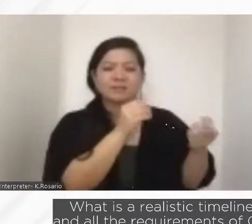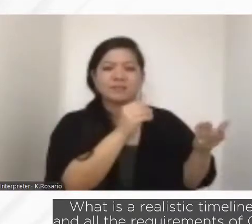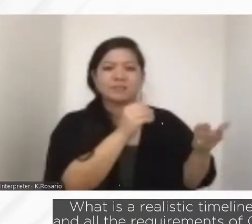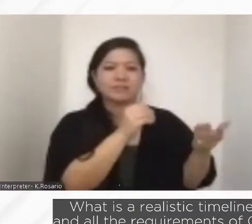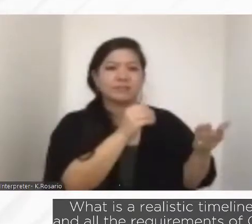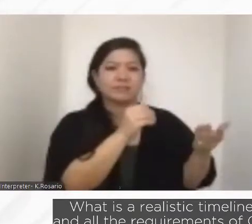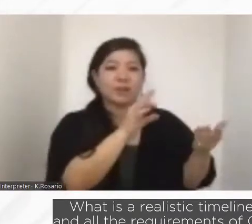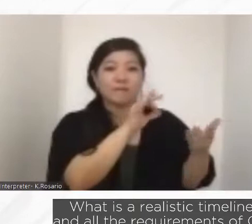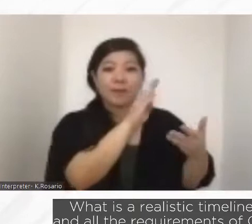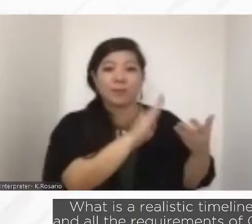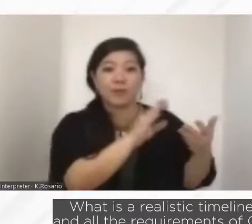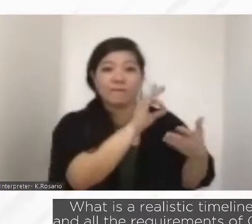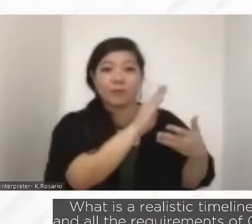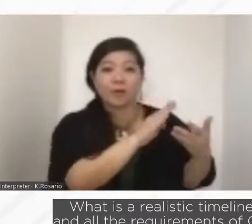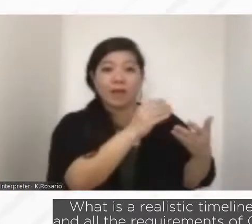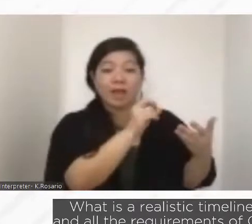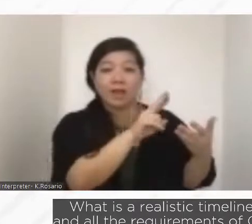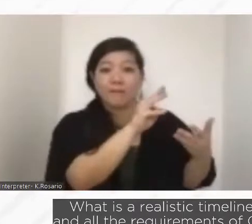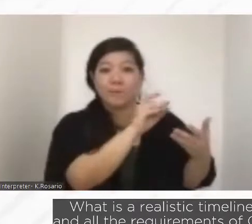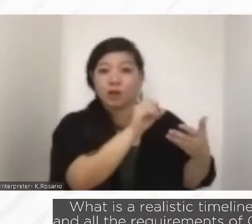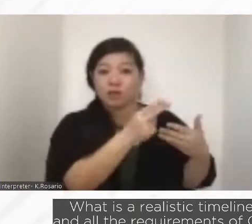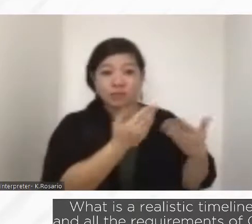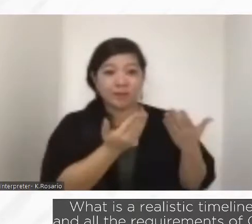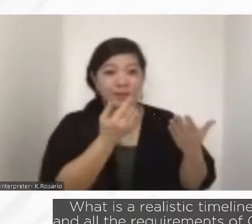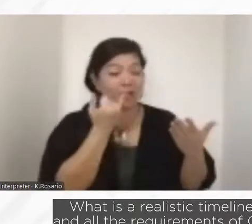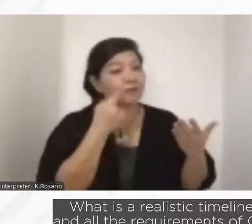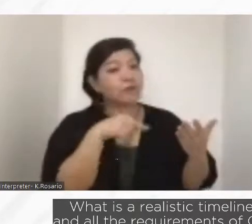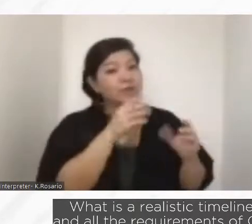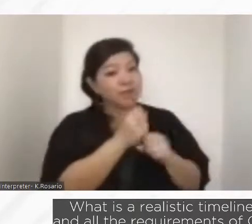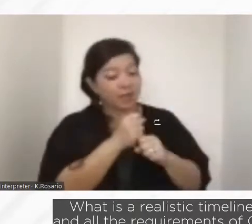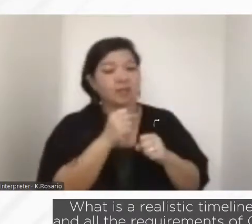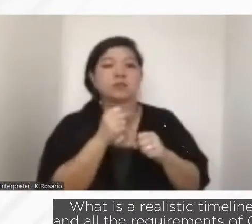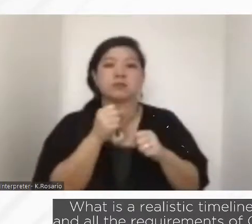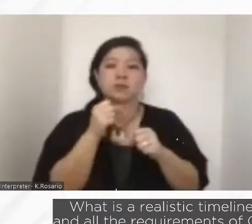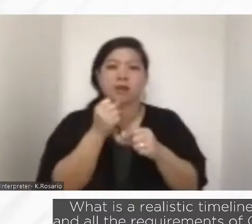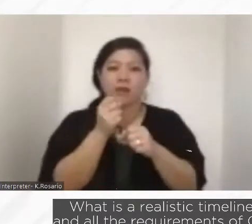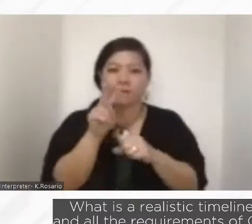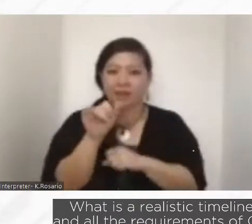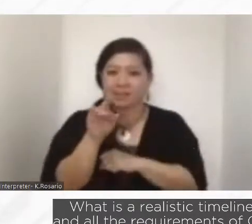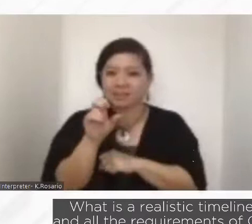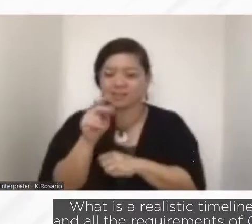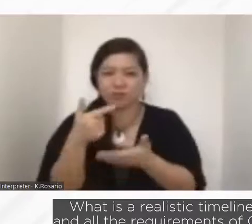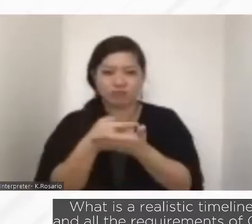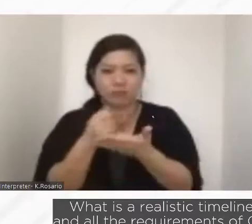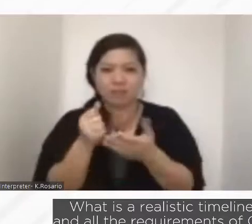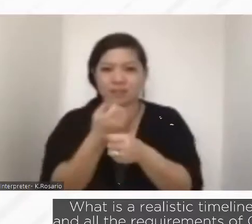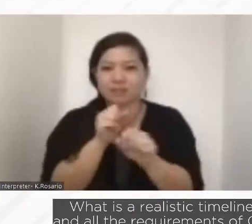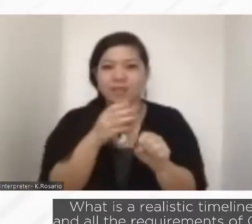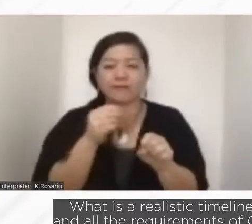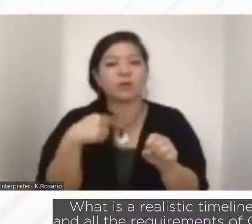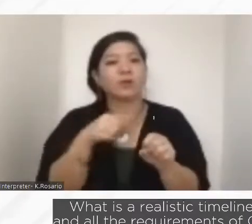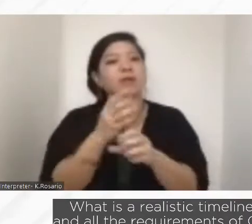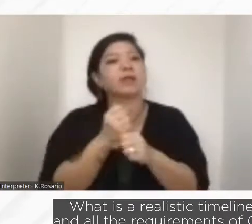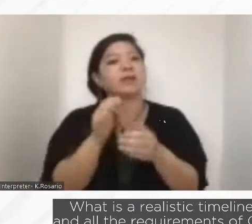by February or March. We really could if we get a vaccine that's safe and effective over the finish line, we get those doses ramped up, and you get enough